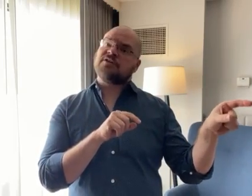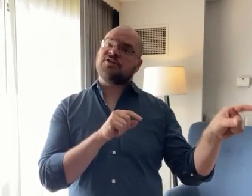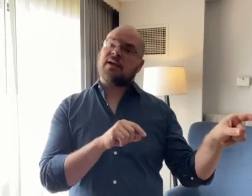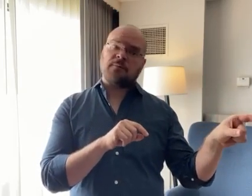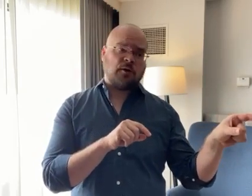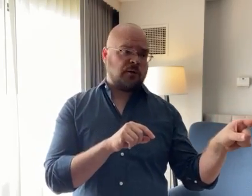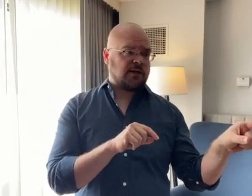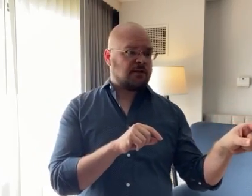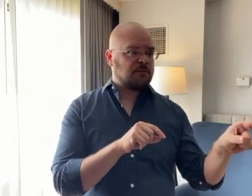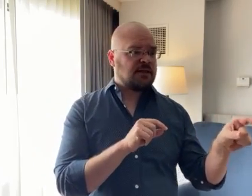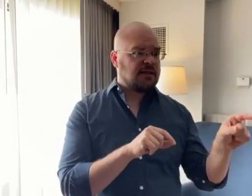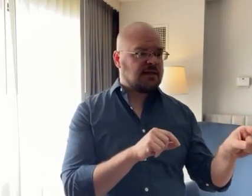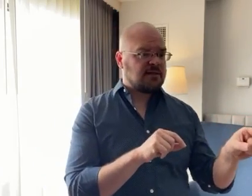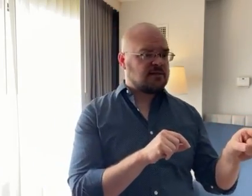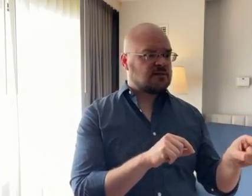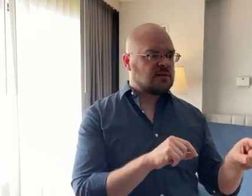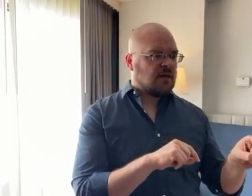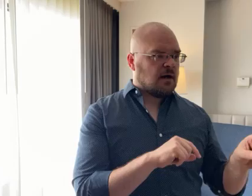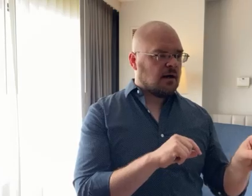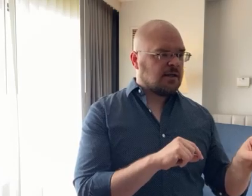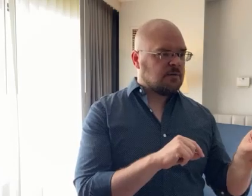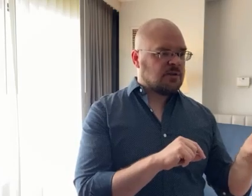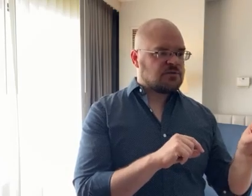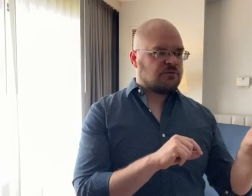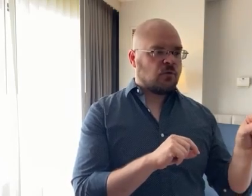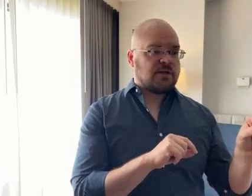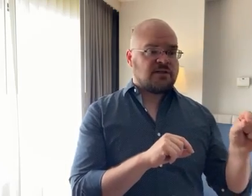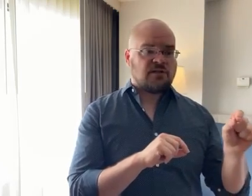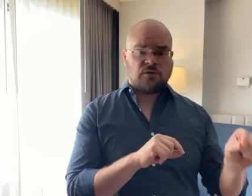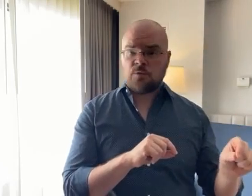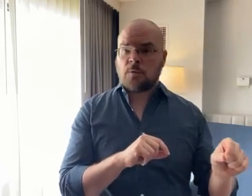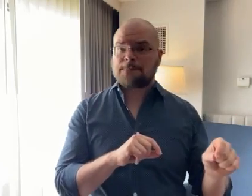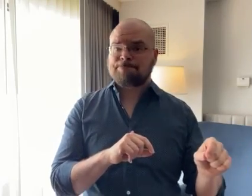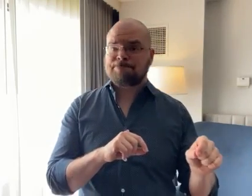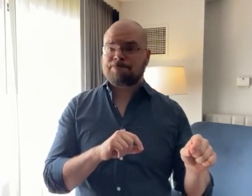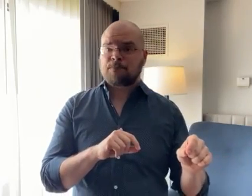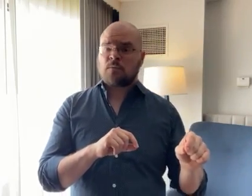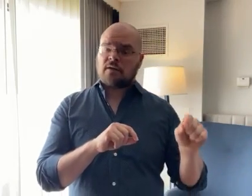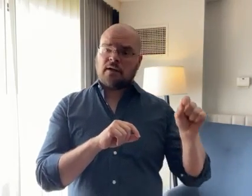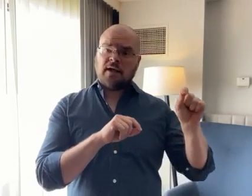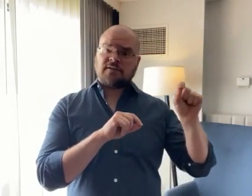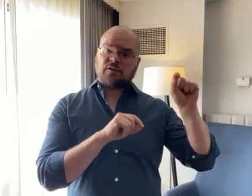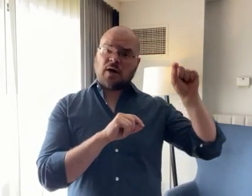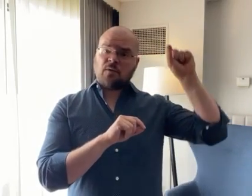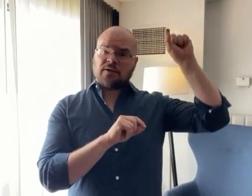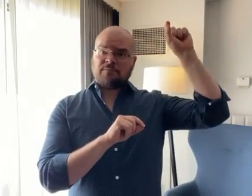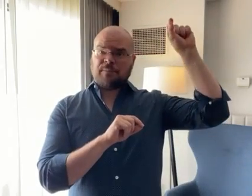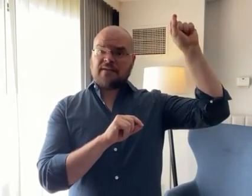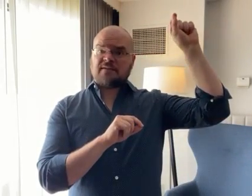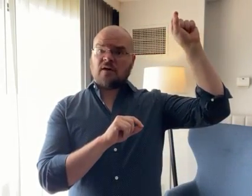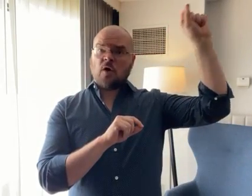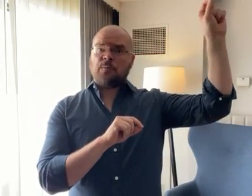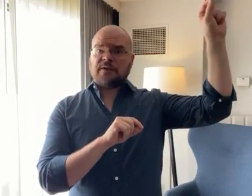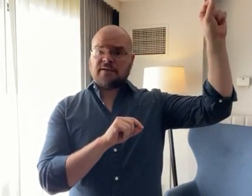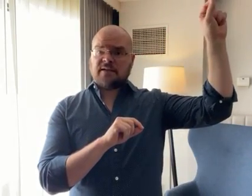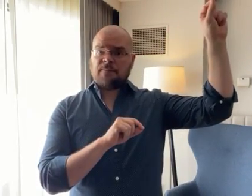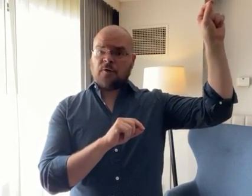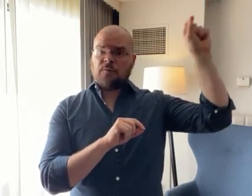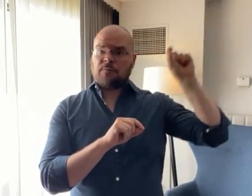ricochet bowing that begins in measure 42. And so I want to base the opening tempo